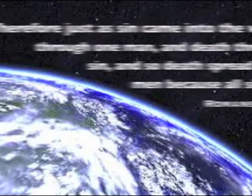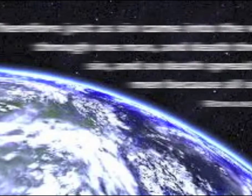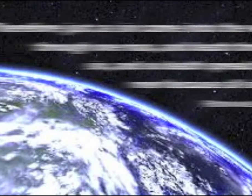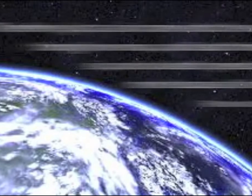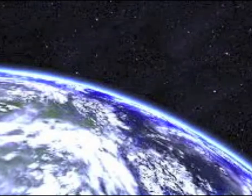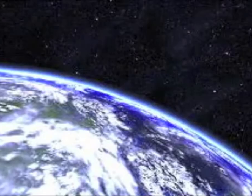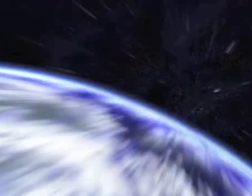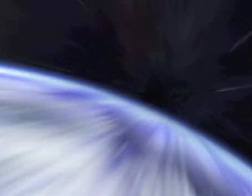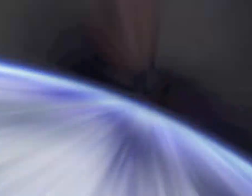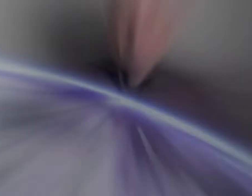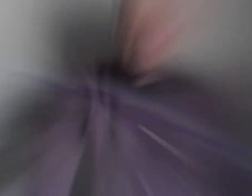sinned.